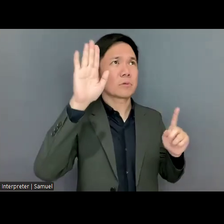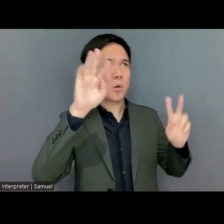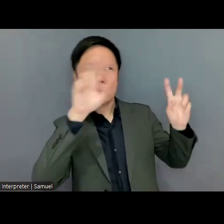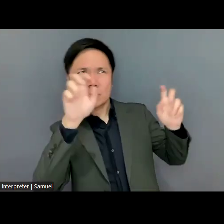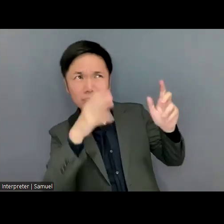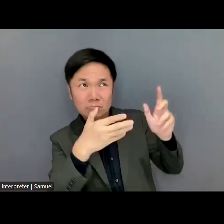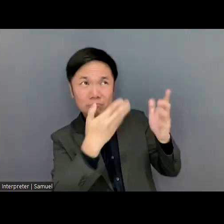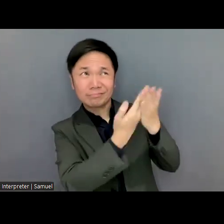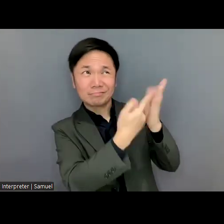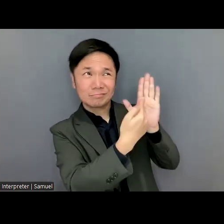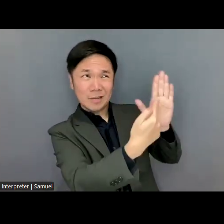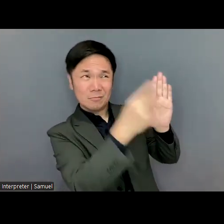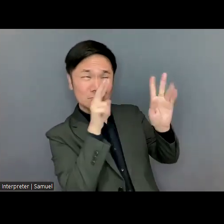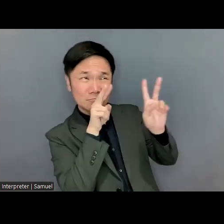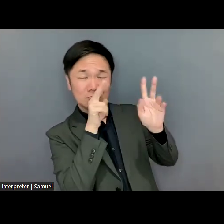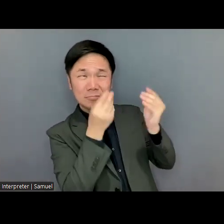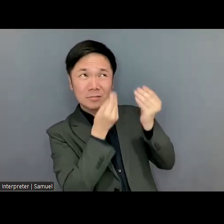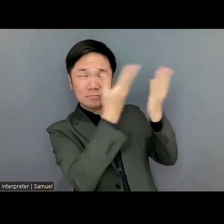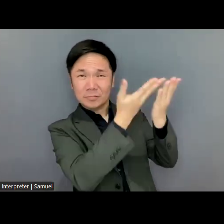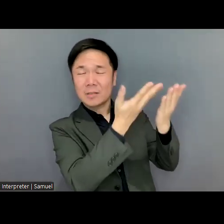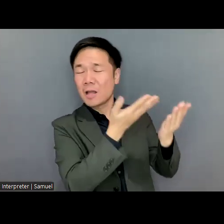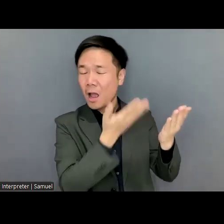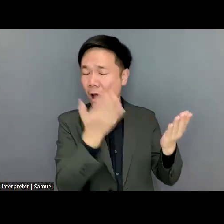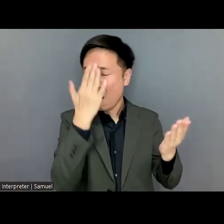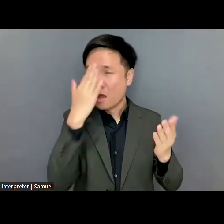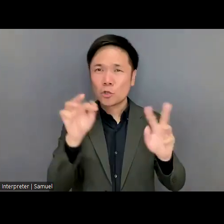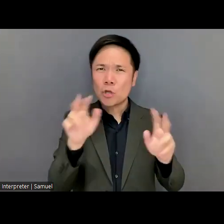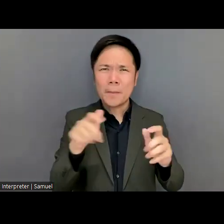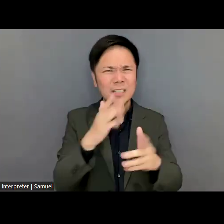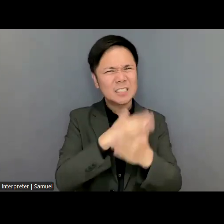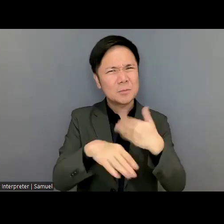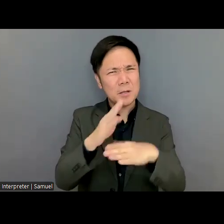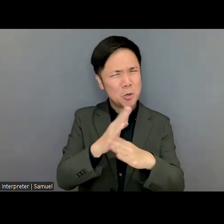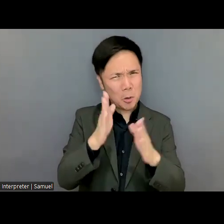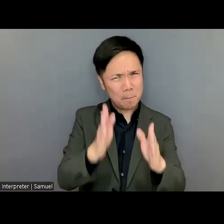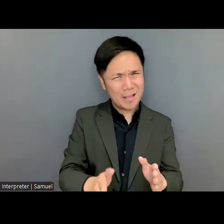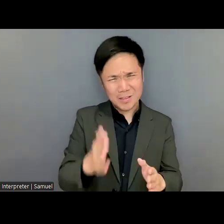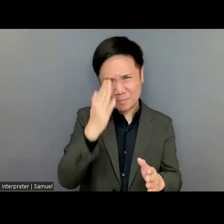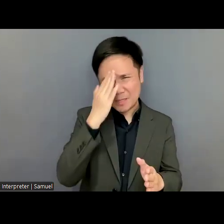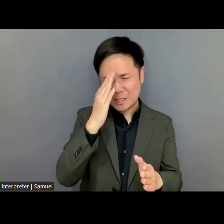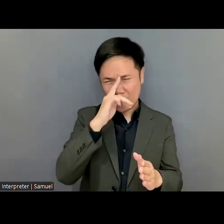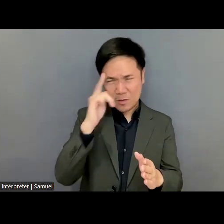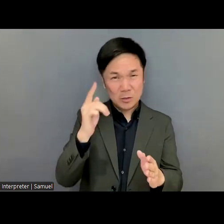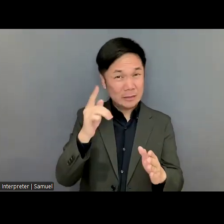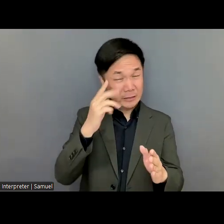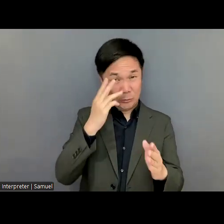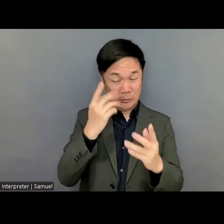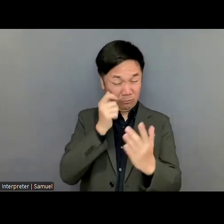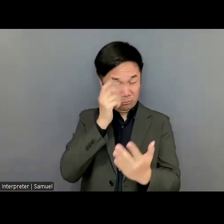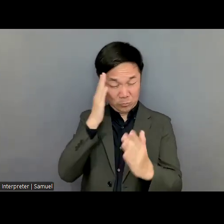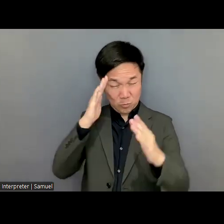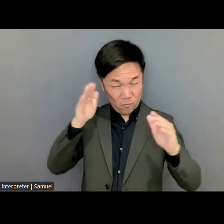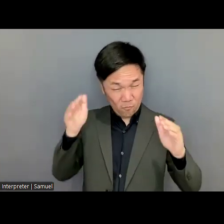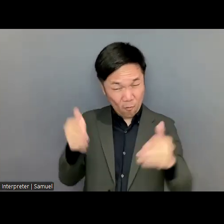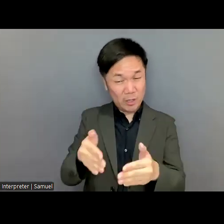forefront. And, when we are discussing about disability issues, we also need to be specifically talking about the issues